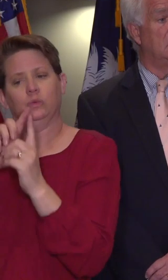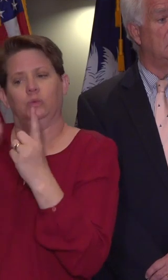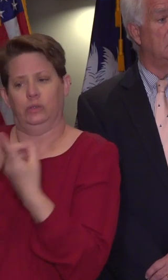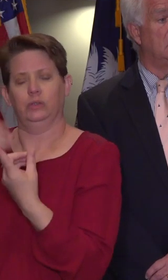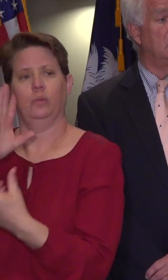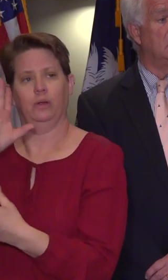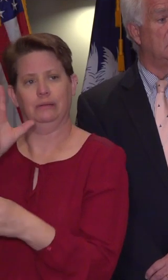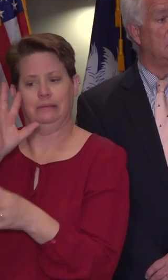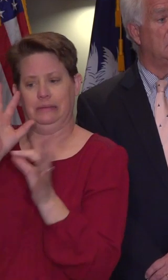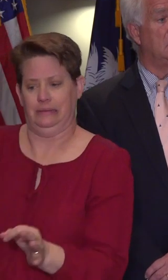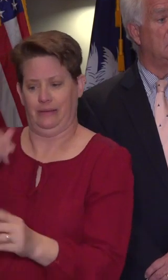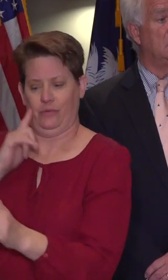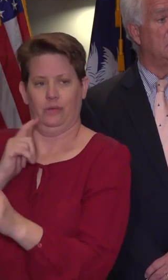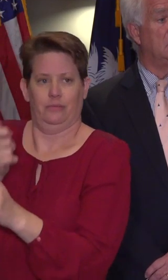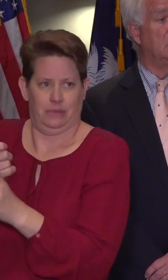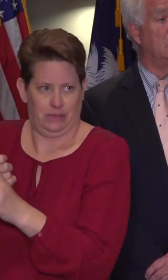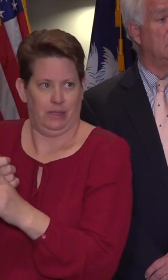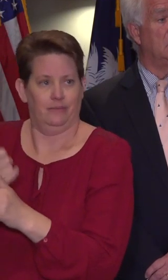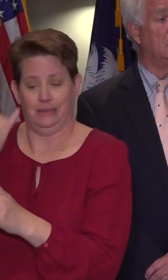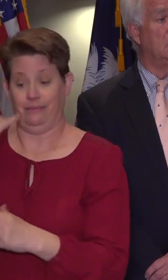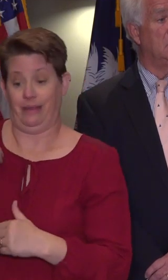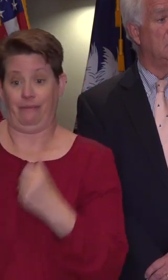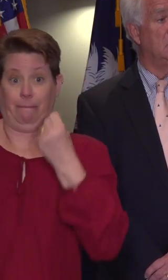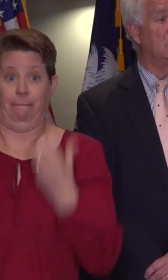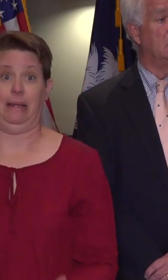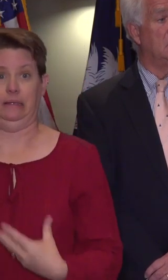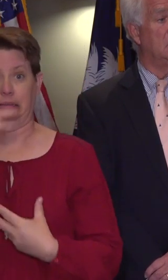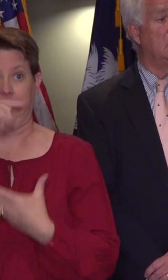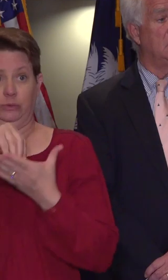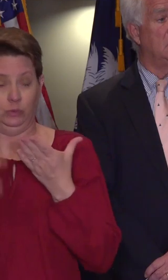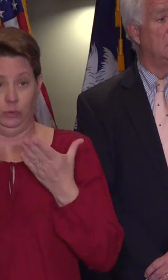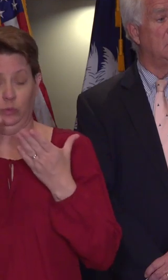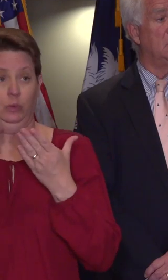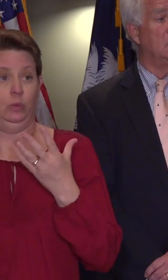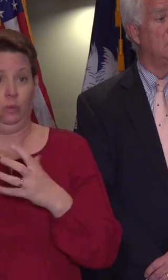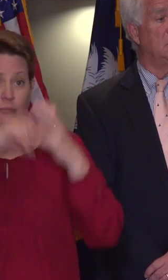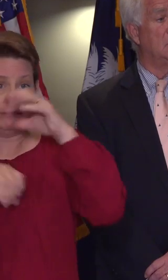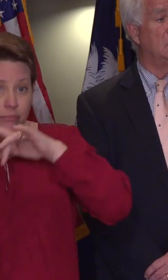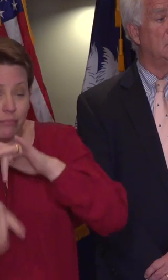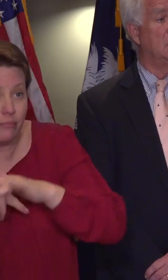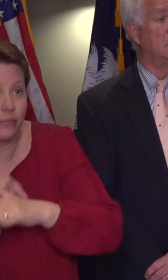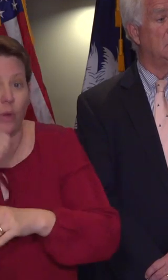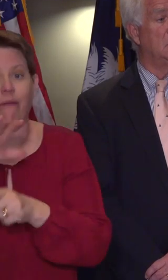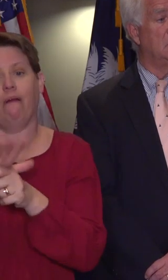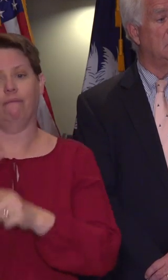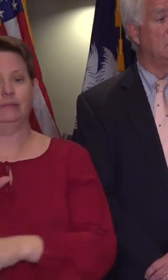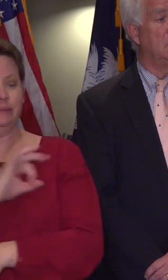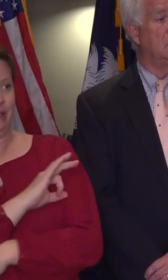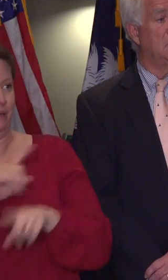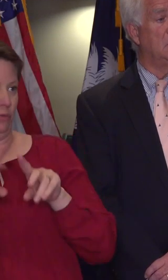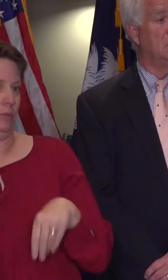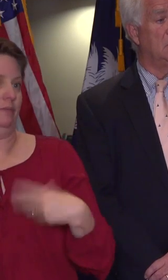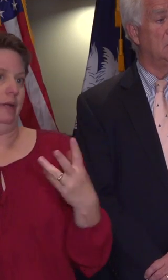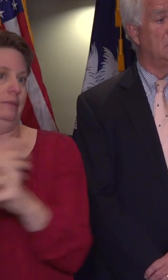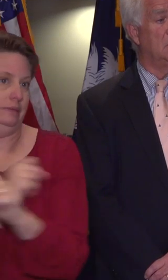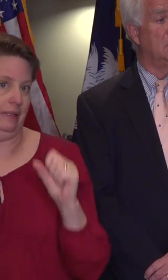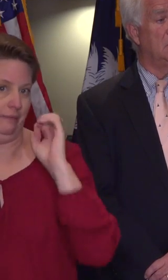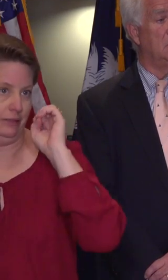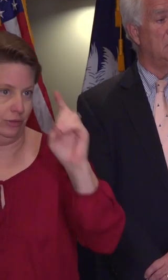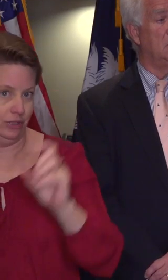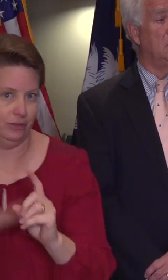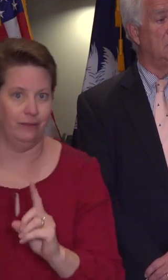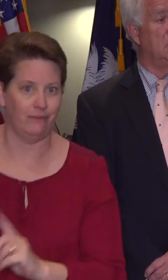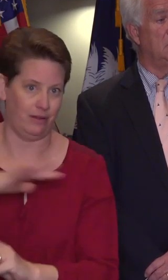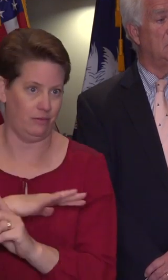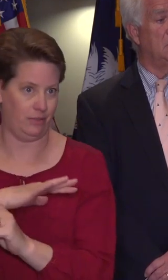make their own decision if there are high absentee rates or if they don't have sufficient staff to provide a safe educational